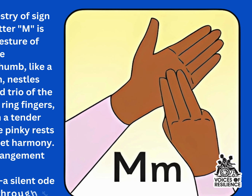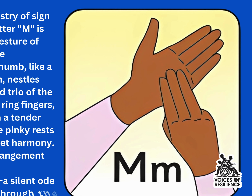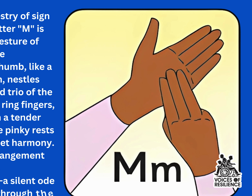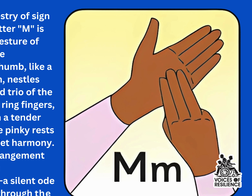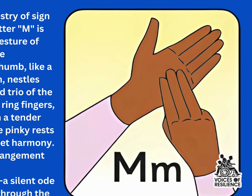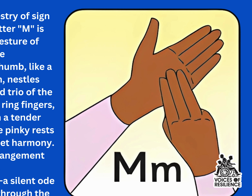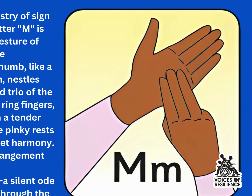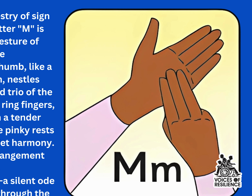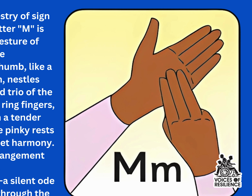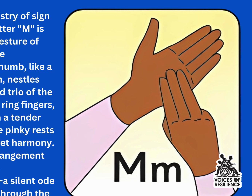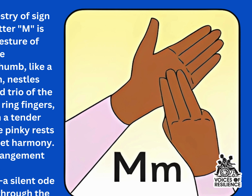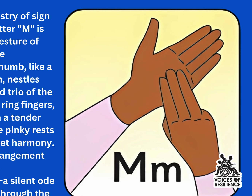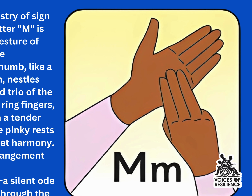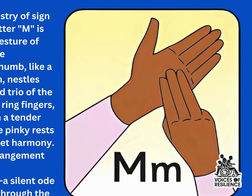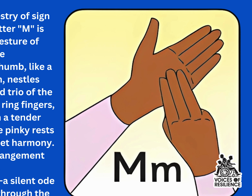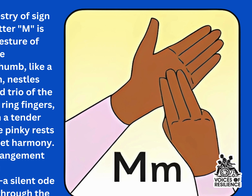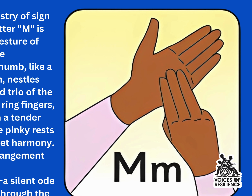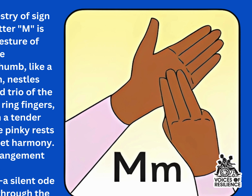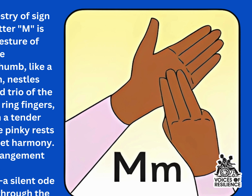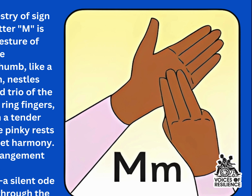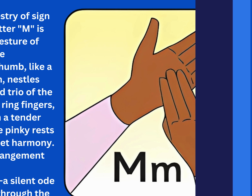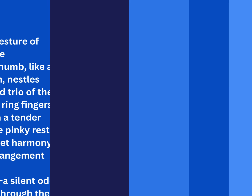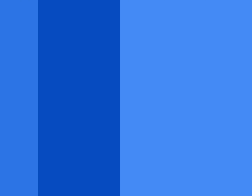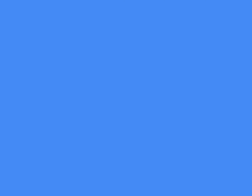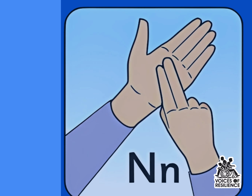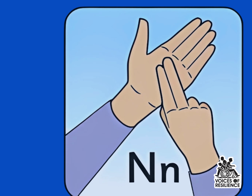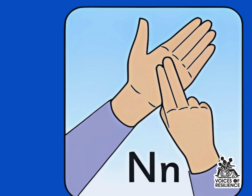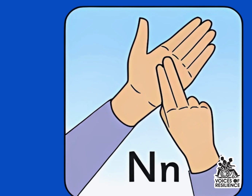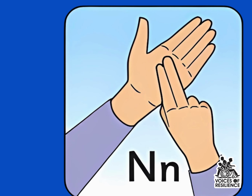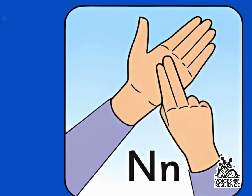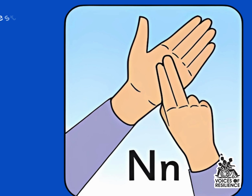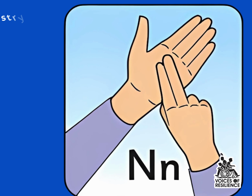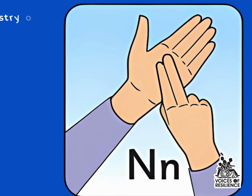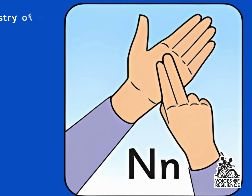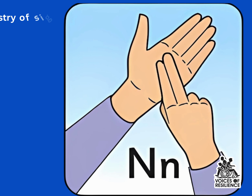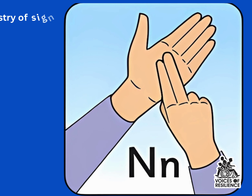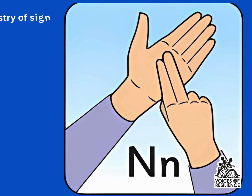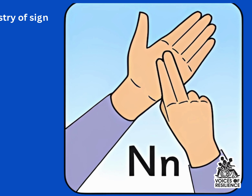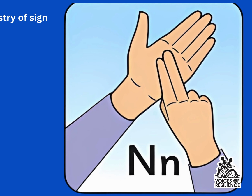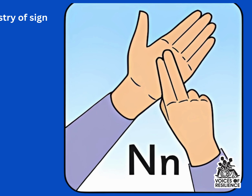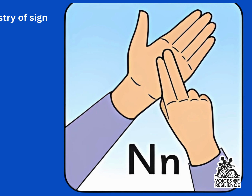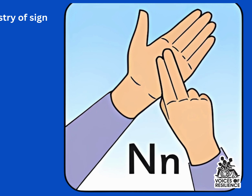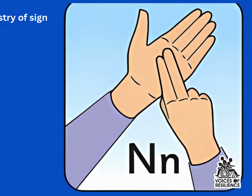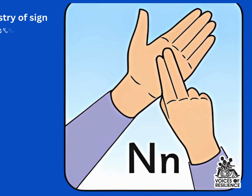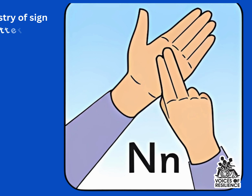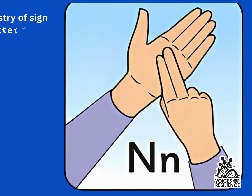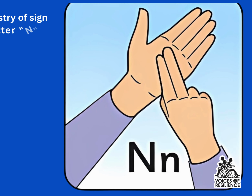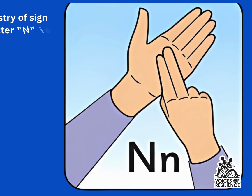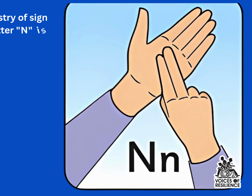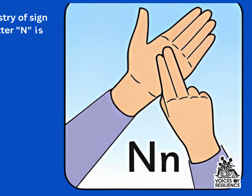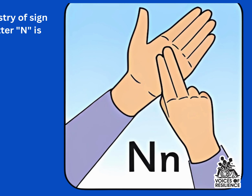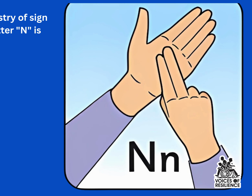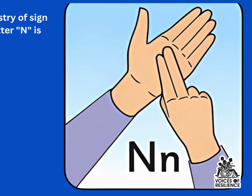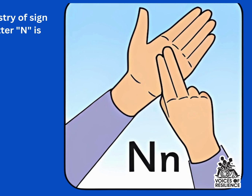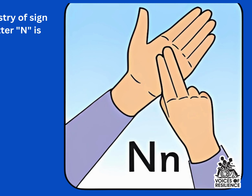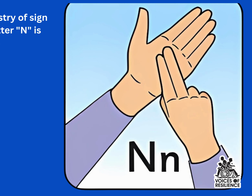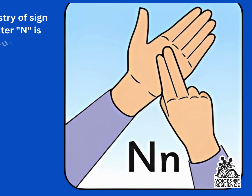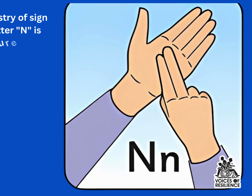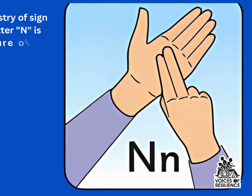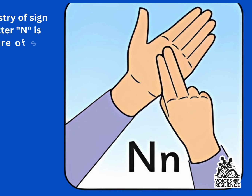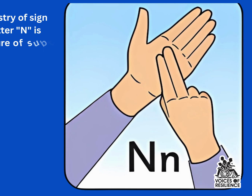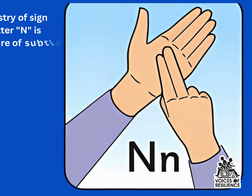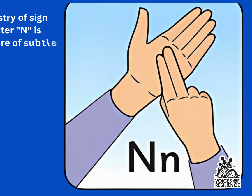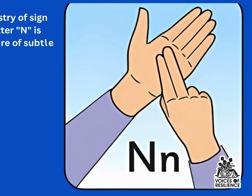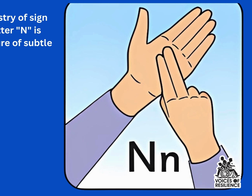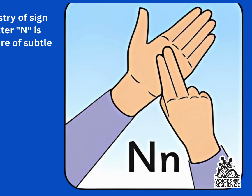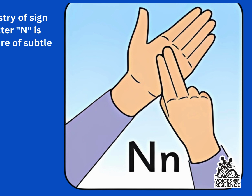unity, spoken through the poetry of hands. In the lyrical tapestry of sign language, the letter N is woven